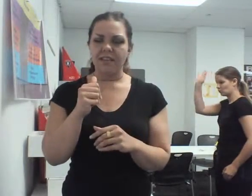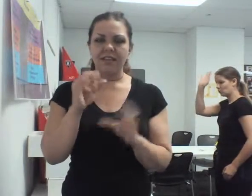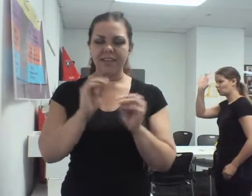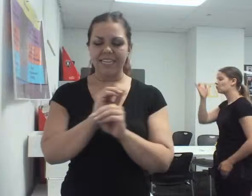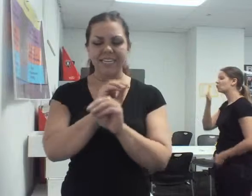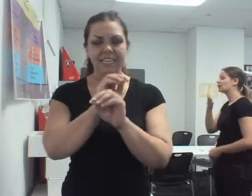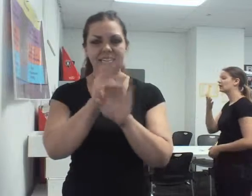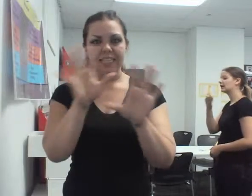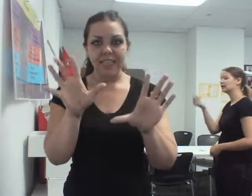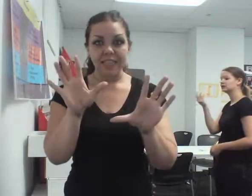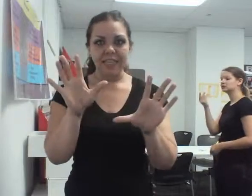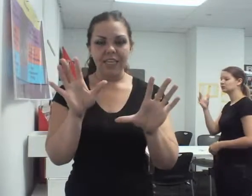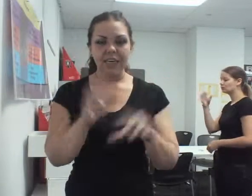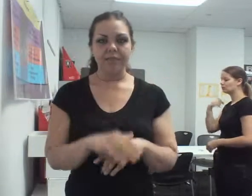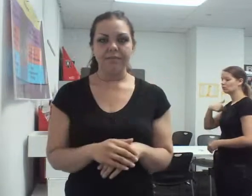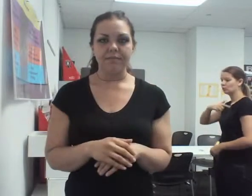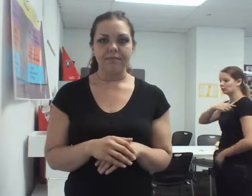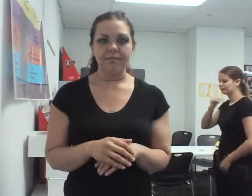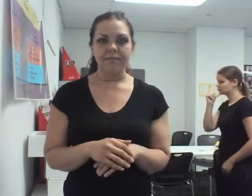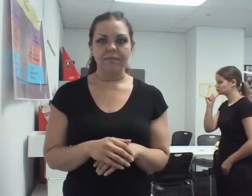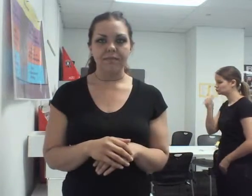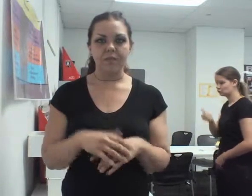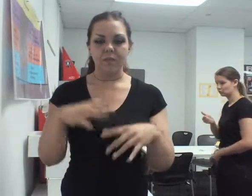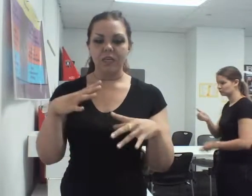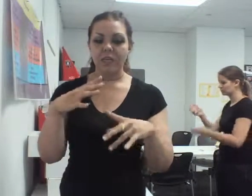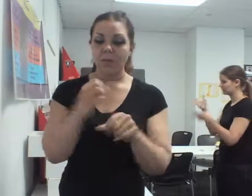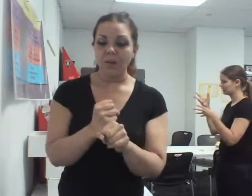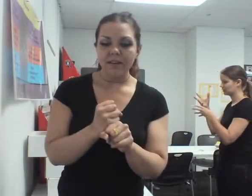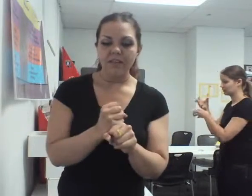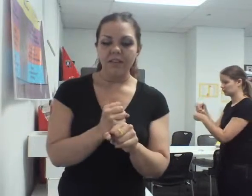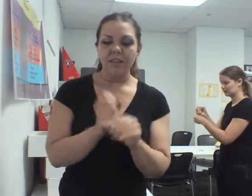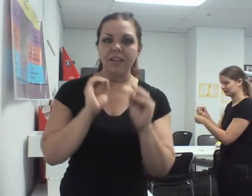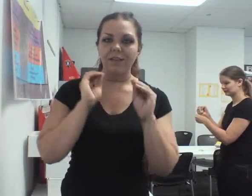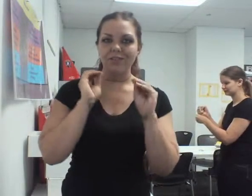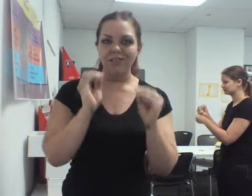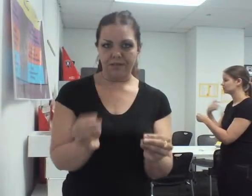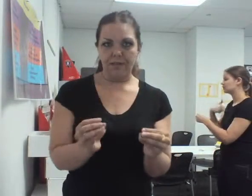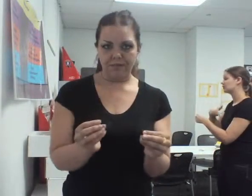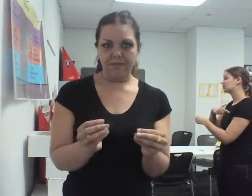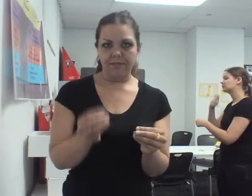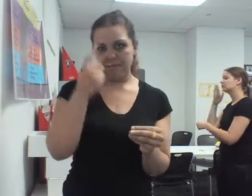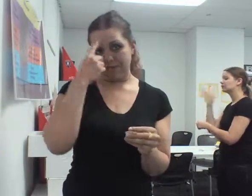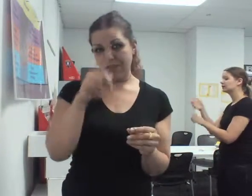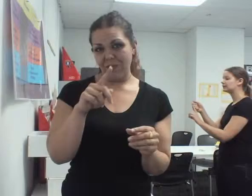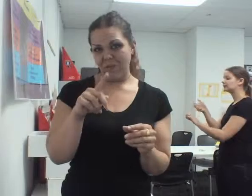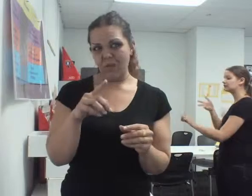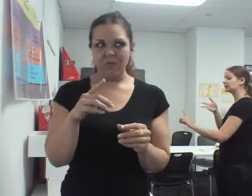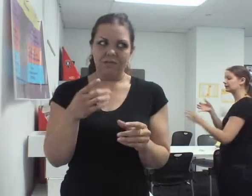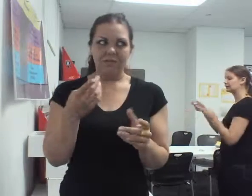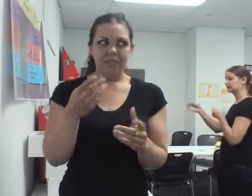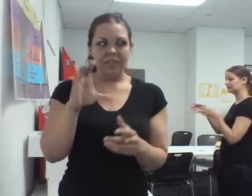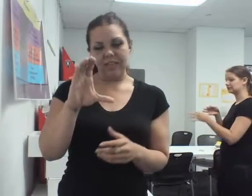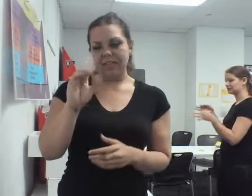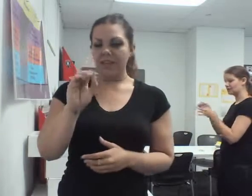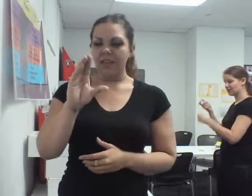no compression when it comes to couching. You're just kind of expanding and explaining.